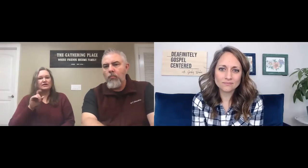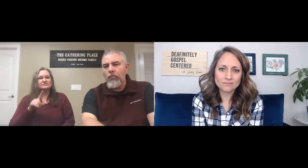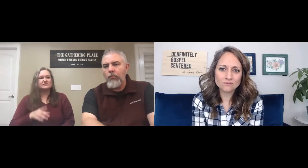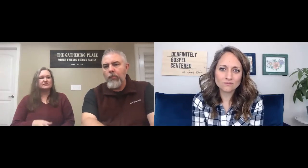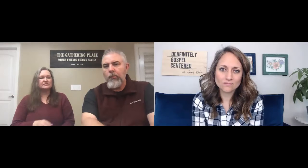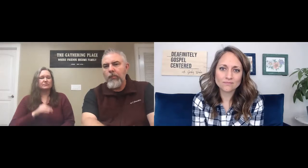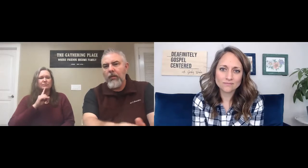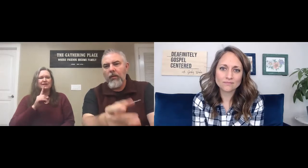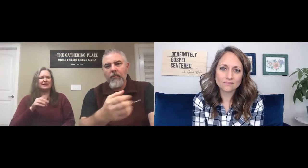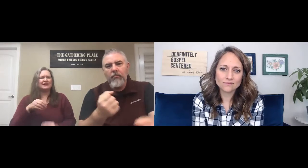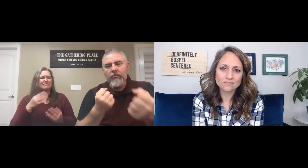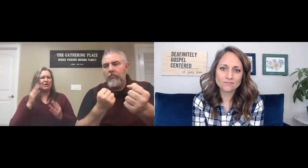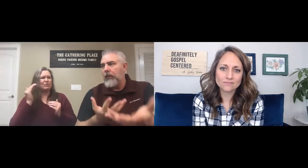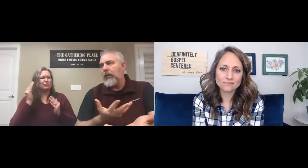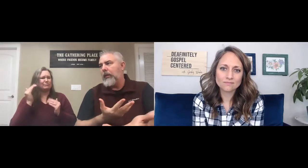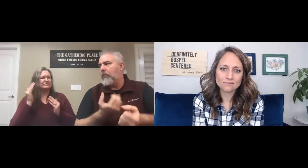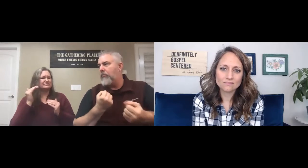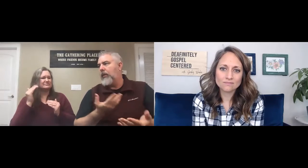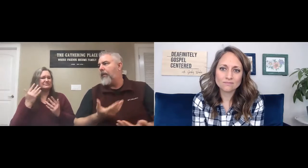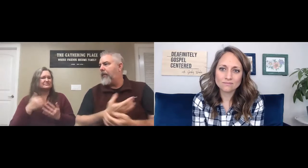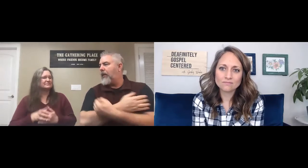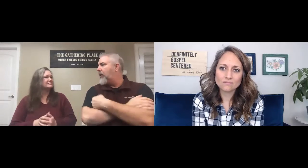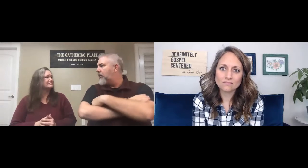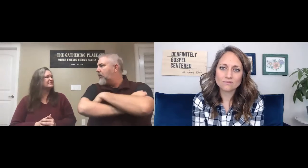That's a good question. There's many.